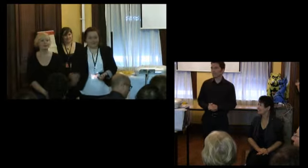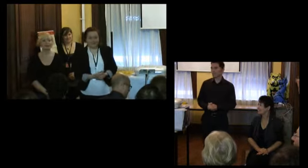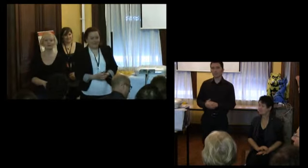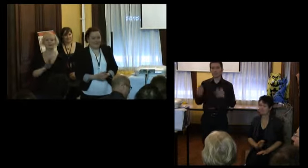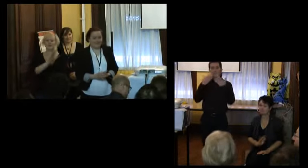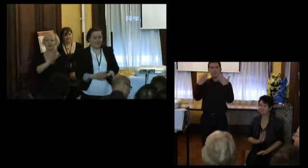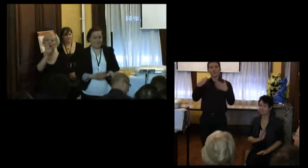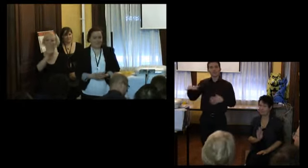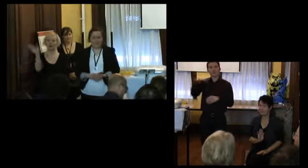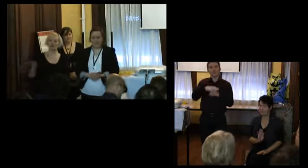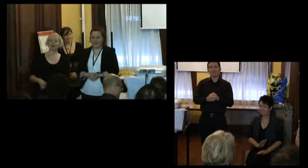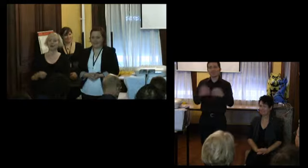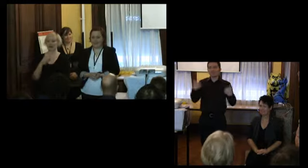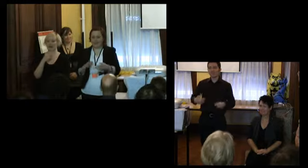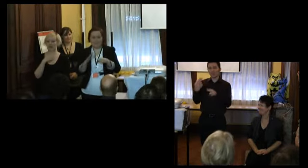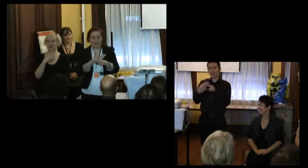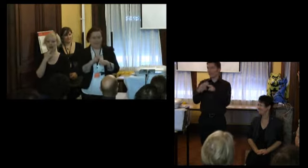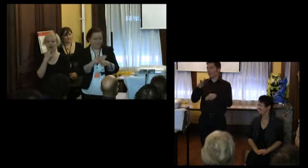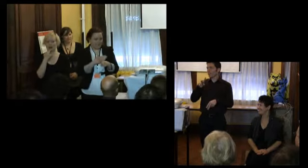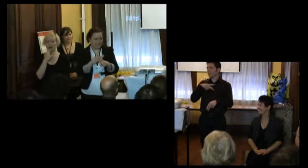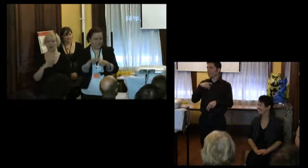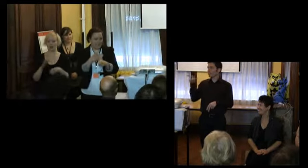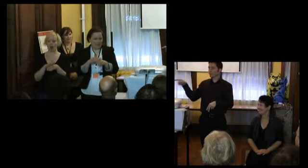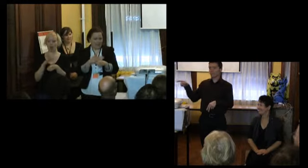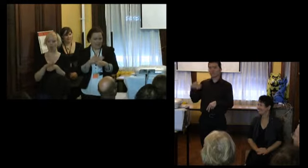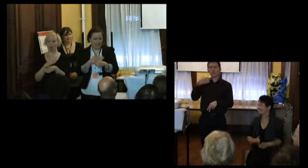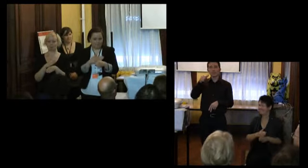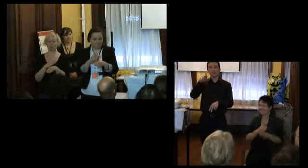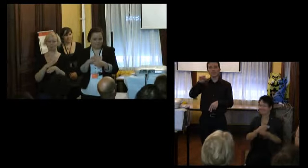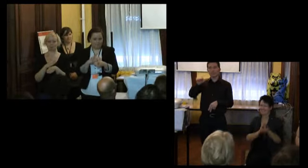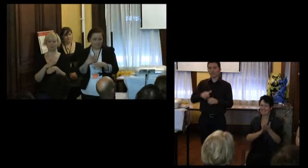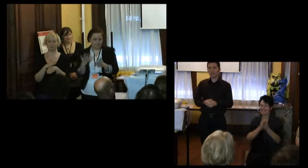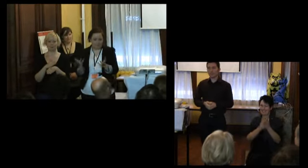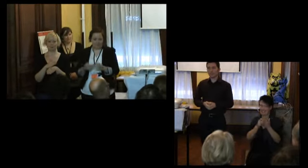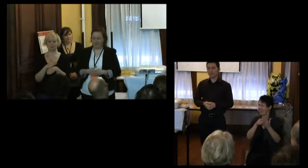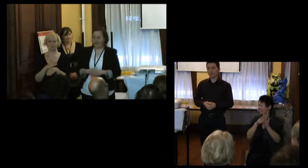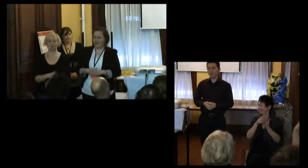Hi, my name is Maria,